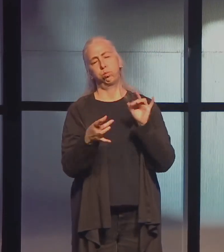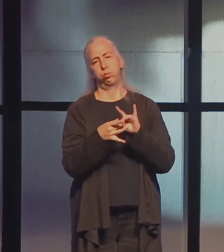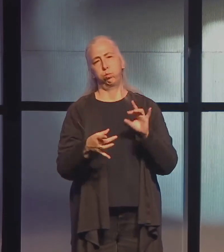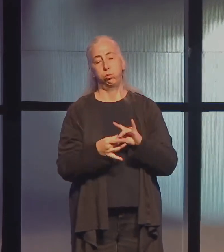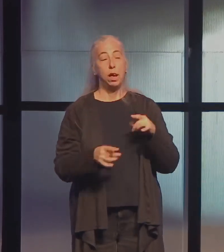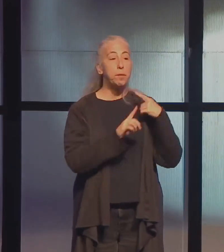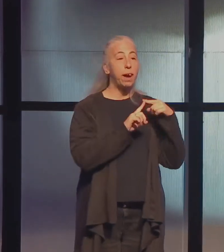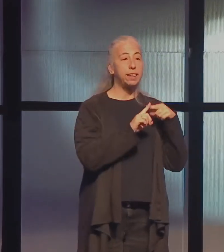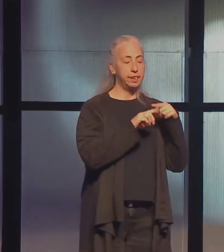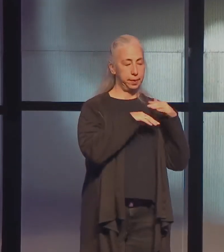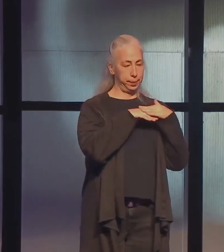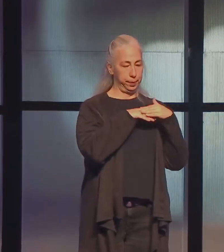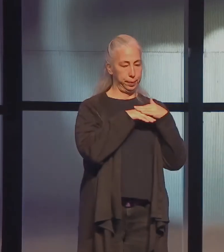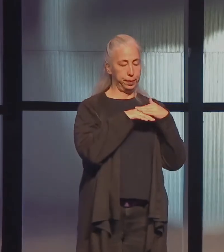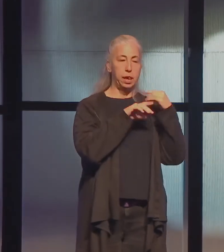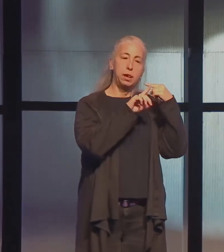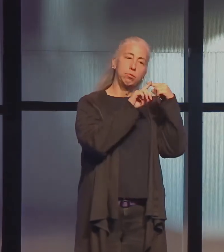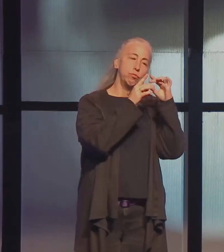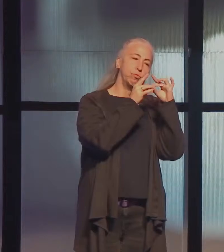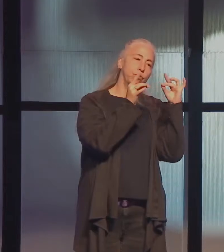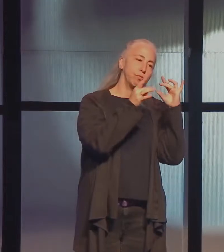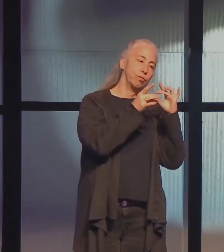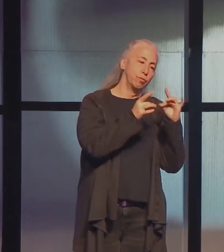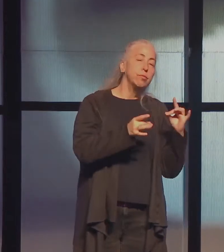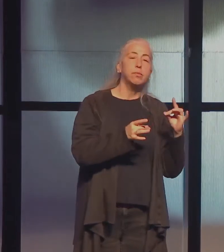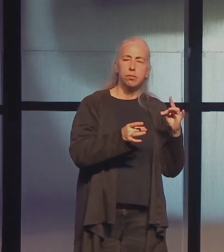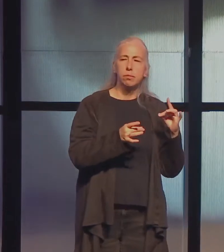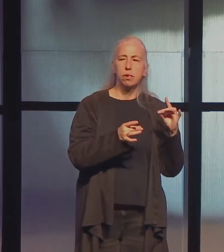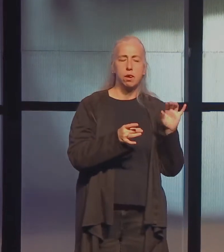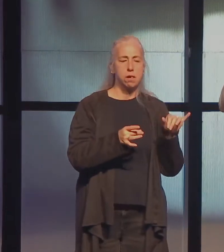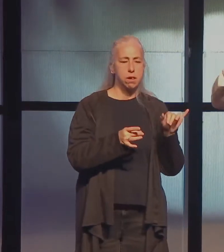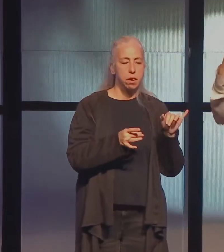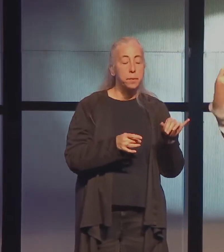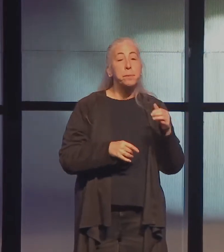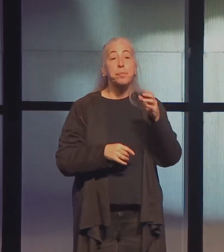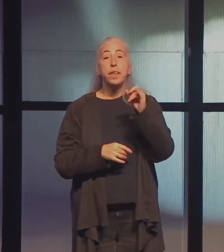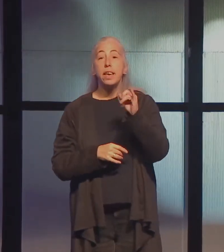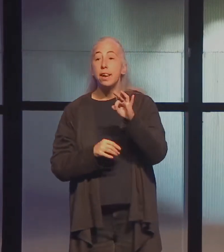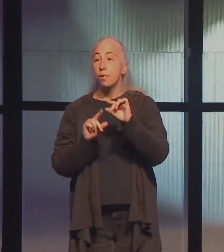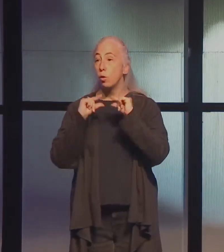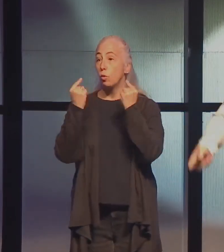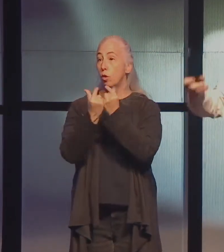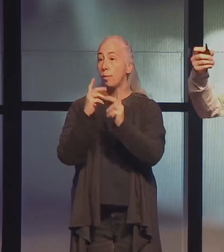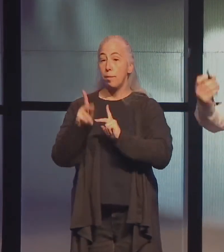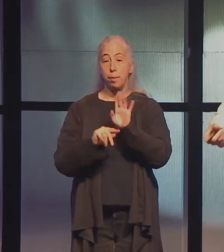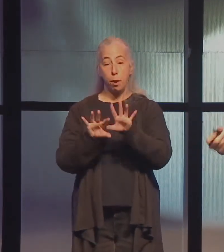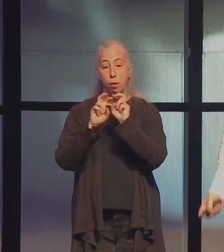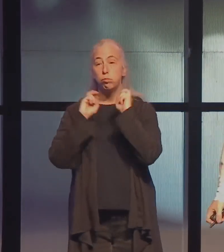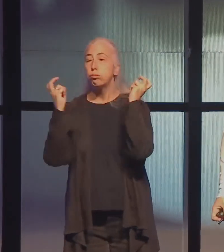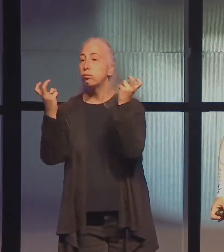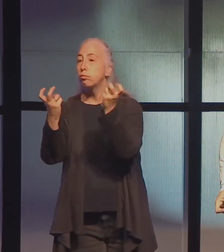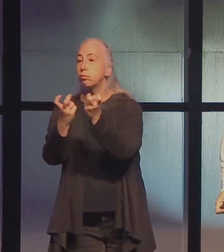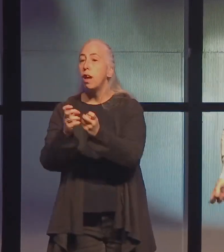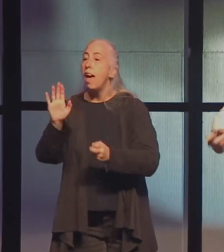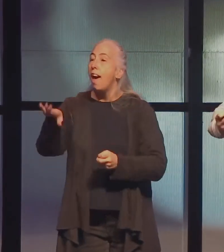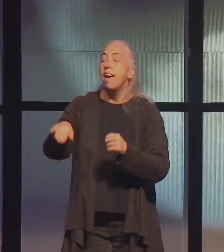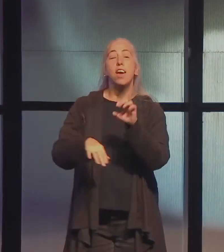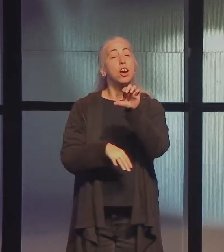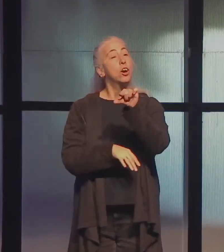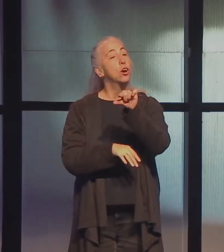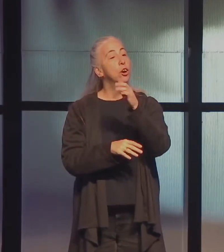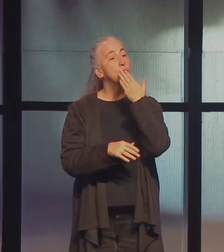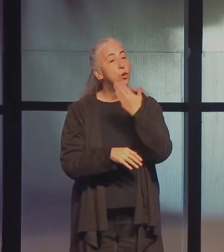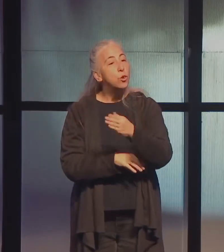you had, more so than the positive ones. Right? It's why if we're in a group of people and we say, hey, tell me some good news. Tell me